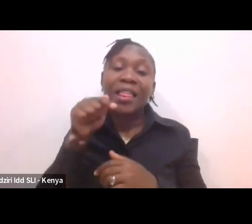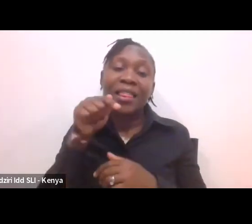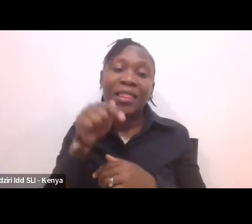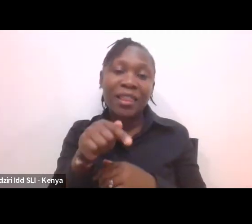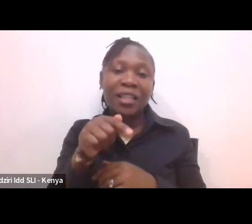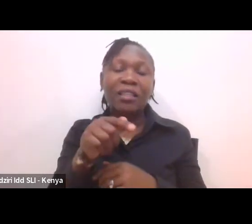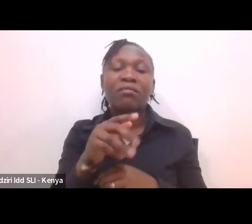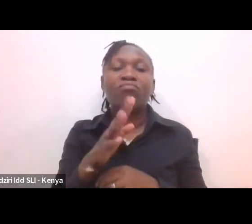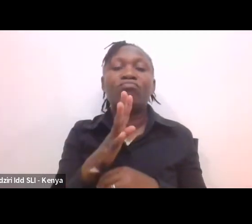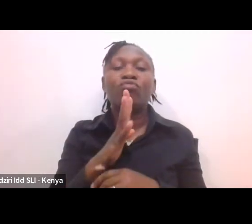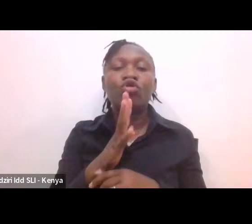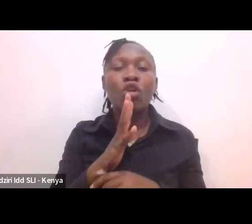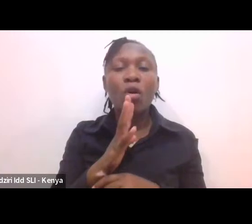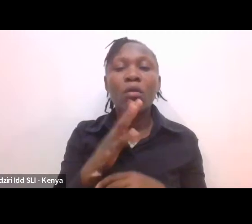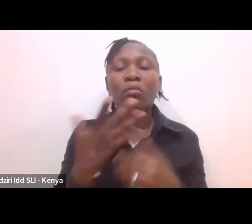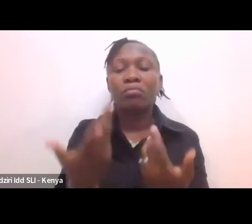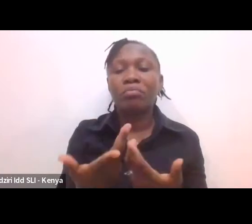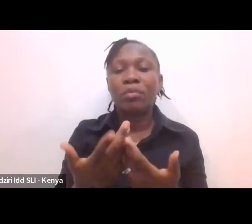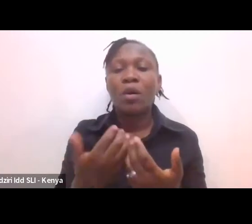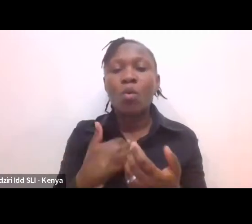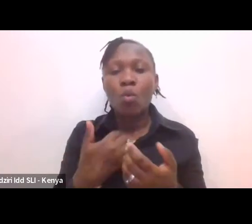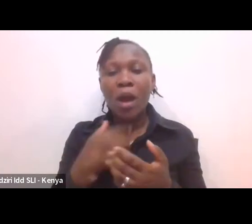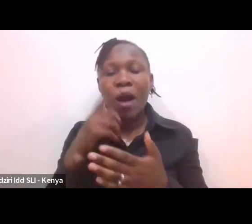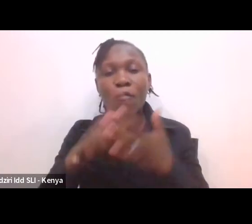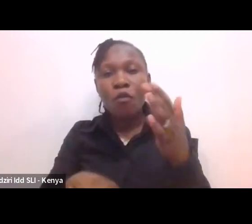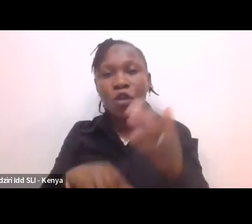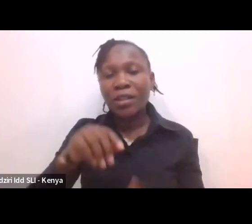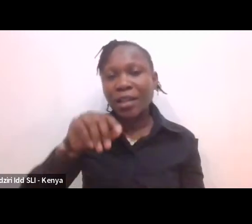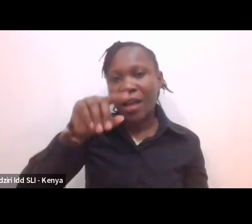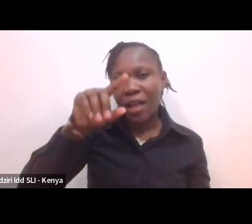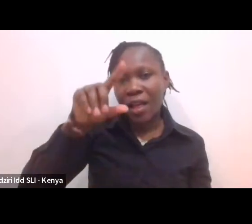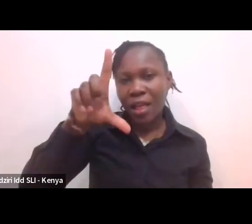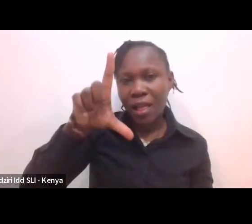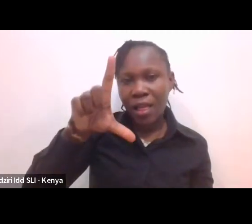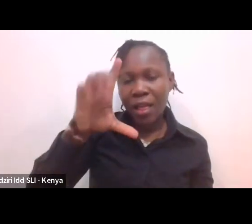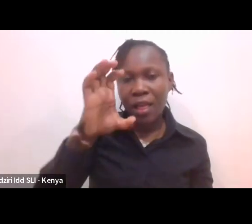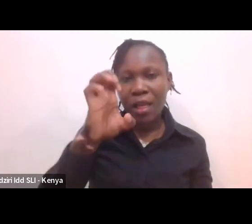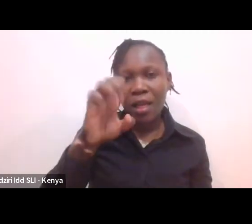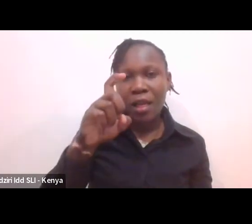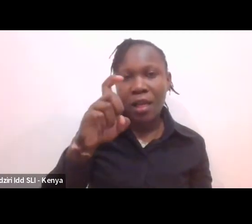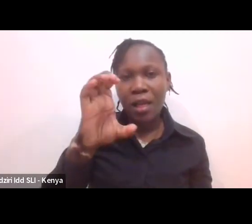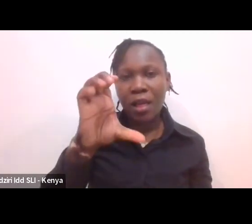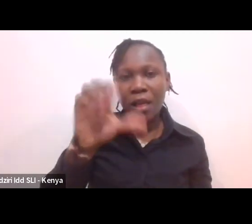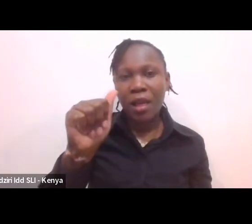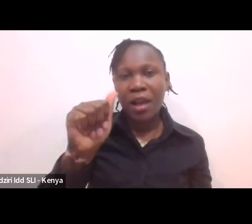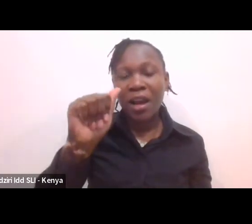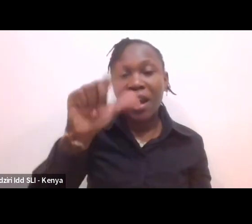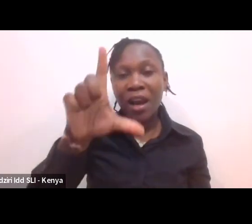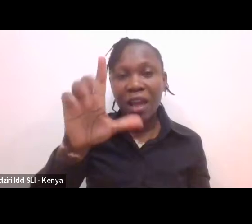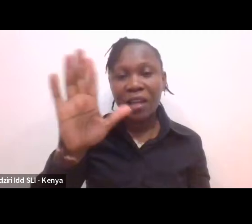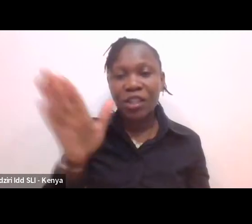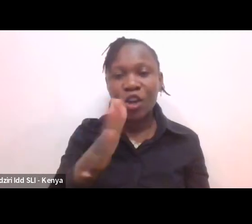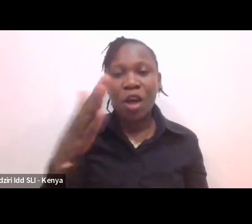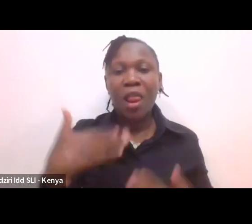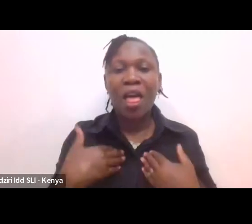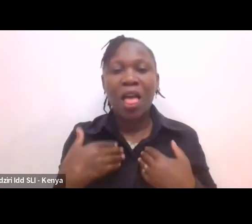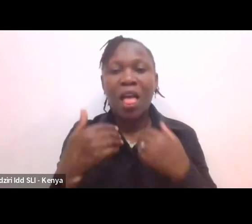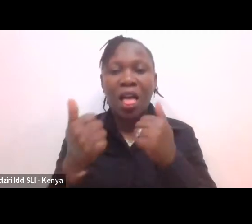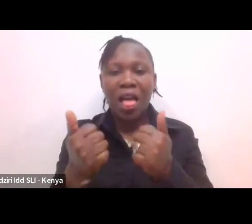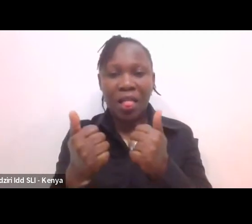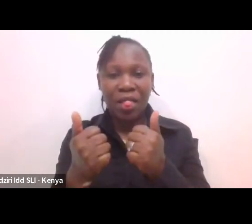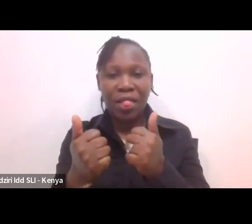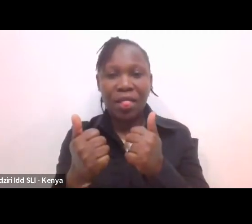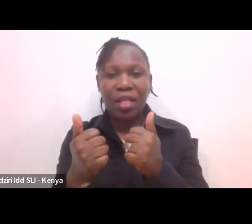lexical health warning, as I suspect does the whole summit. And I'm happy to be in dialogue afterwards